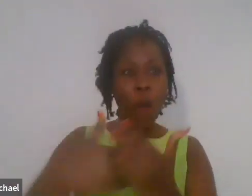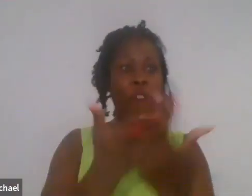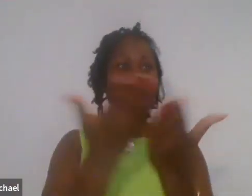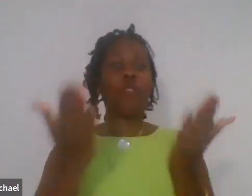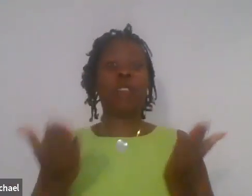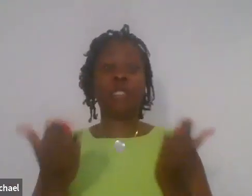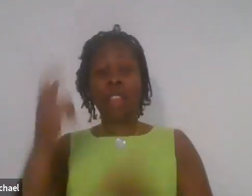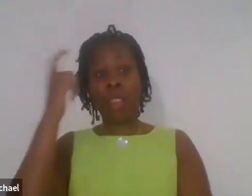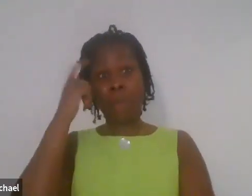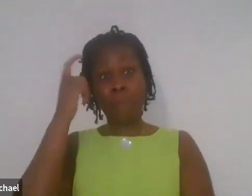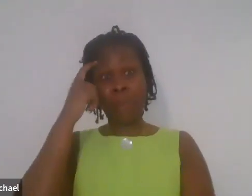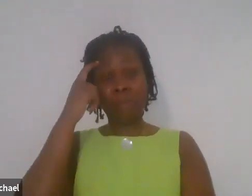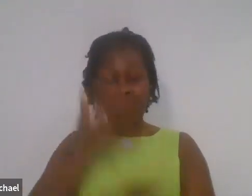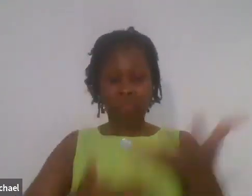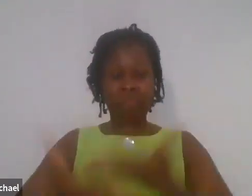it's about all of us. And remember,